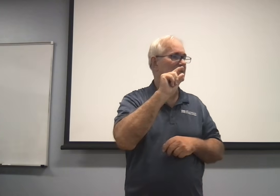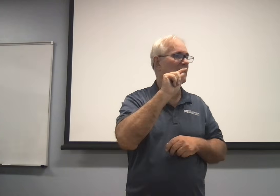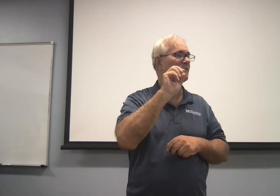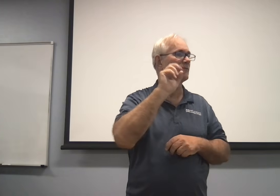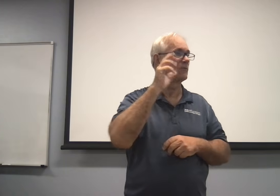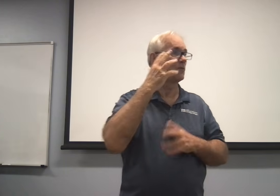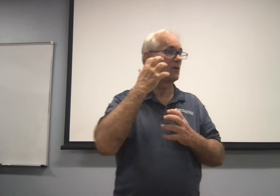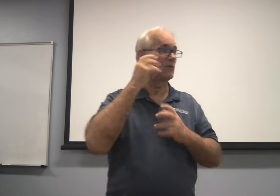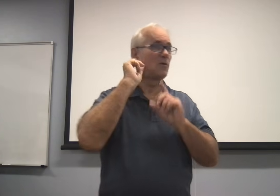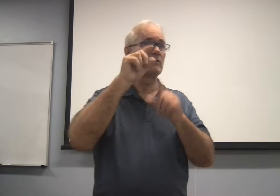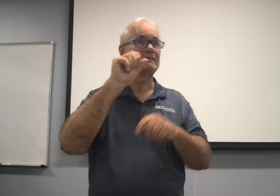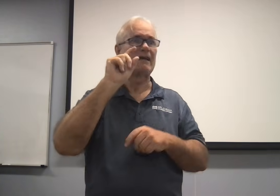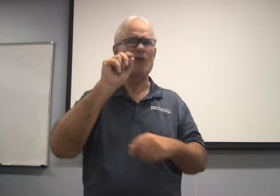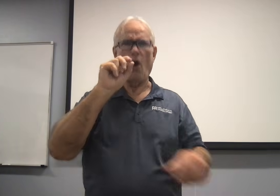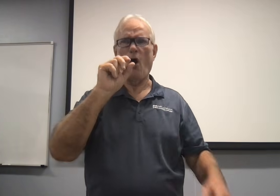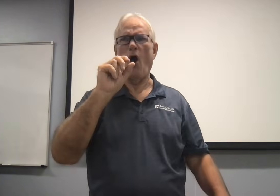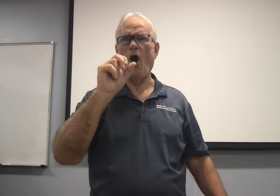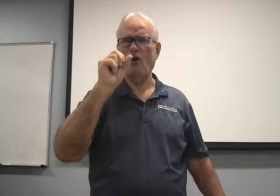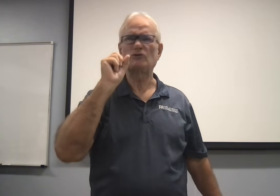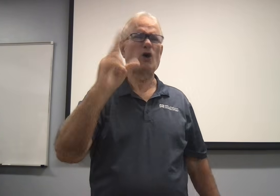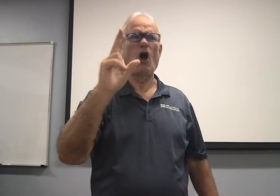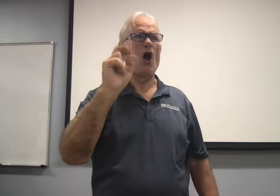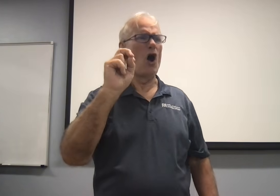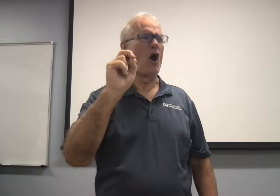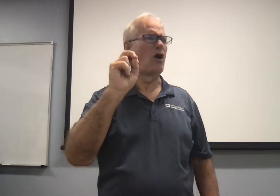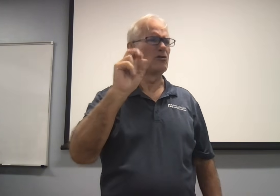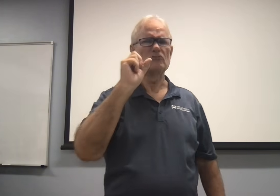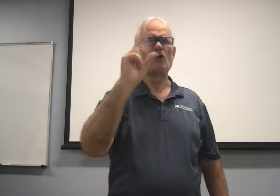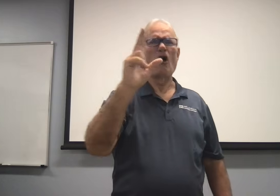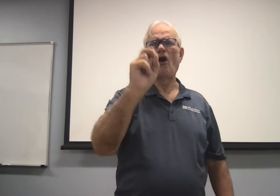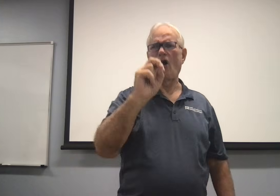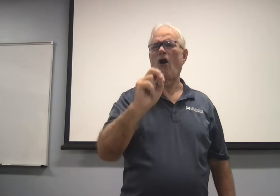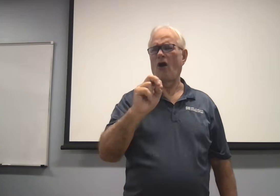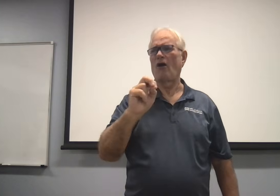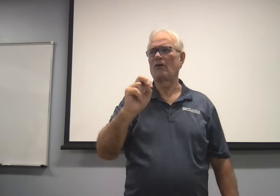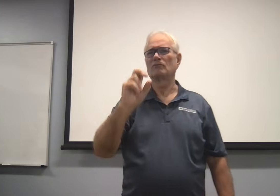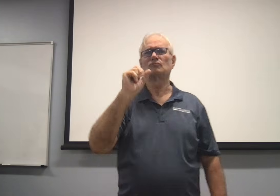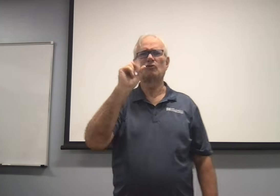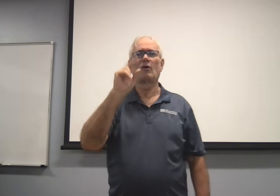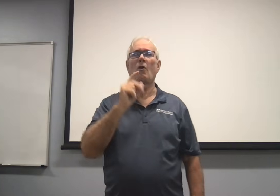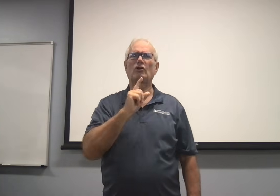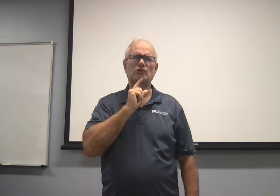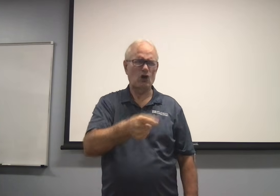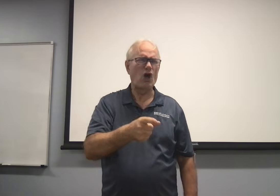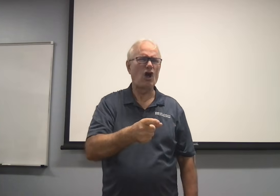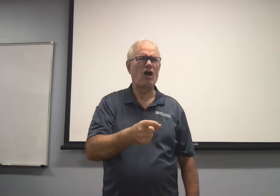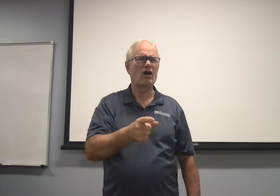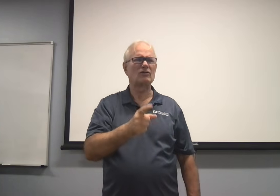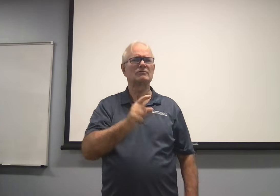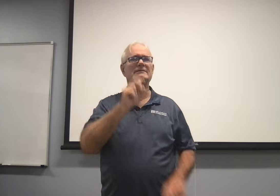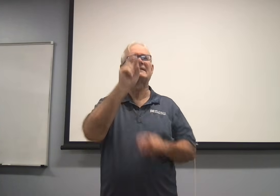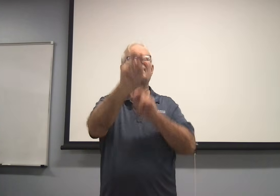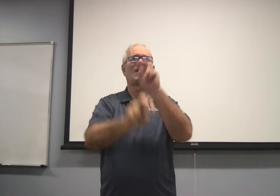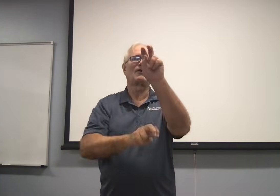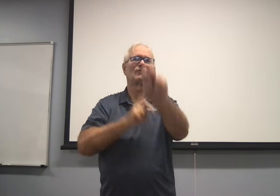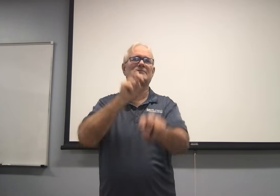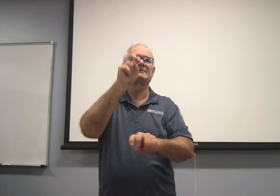Oh, like if you talk about the state fair, like, oh, you going to state fair? Oh, sure, I'm going, sure. You can also sign